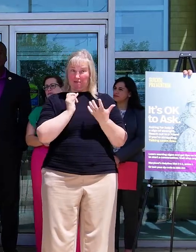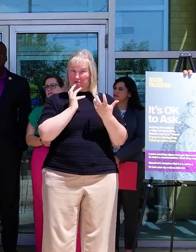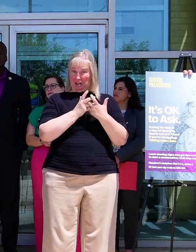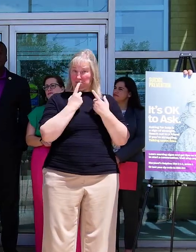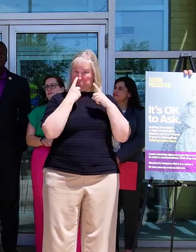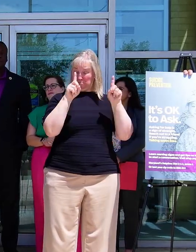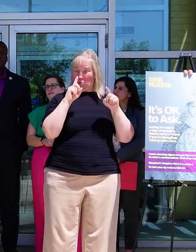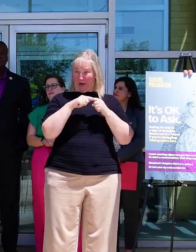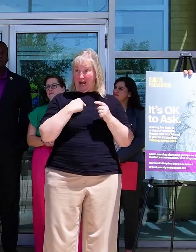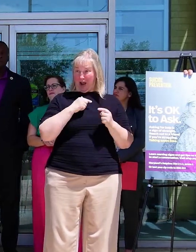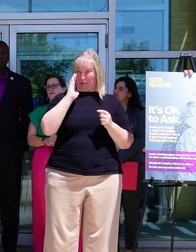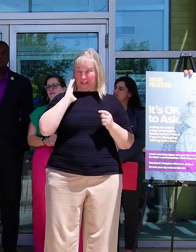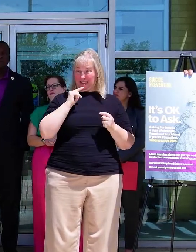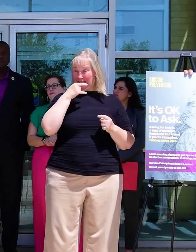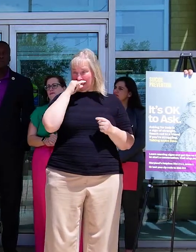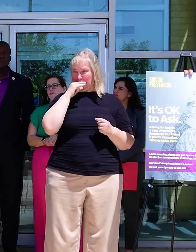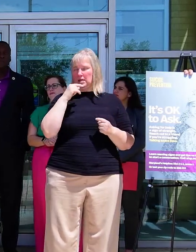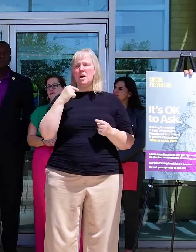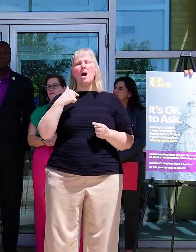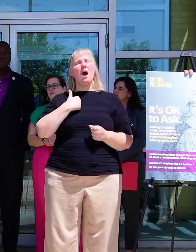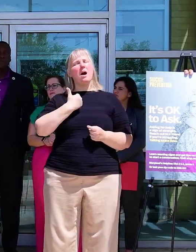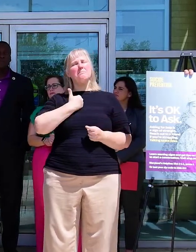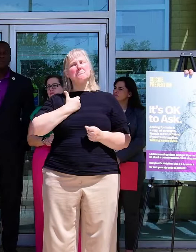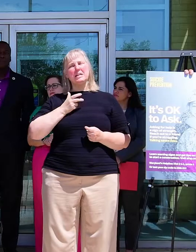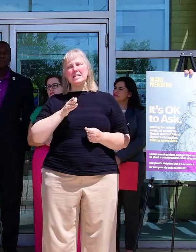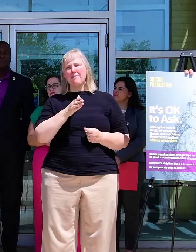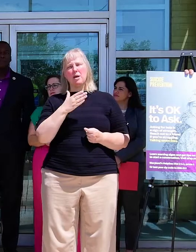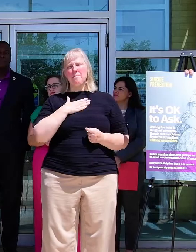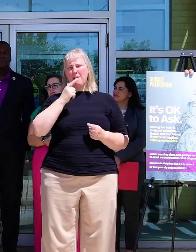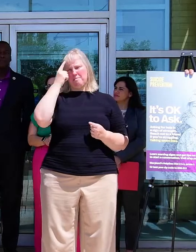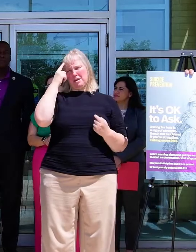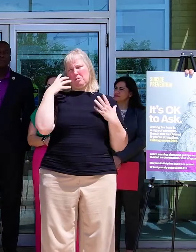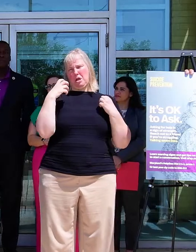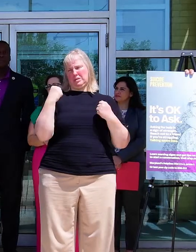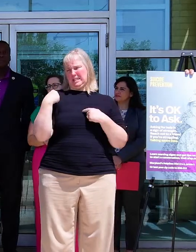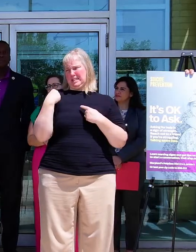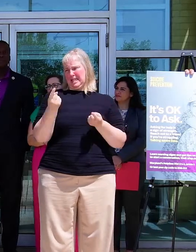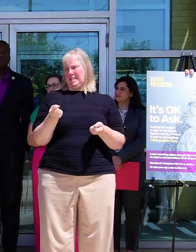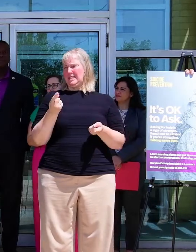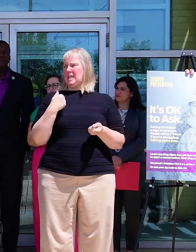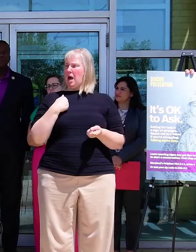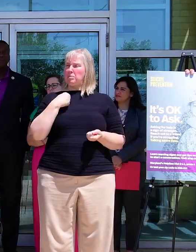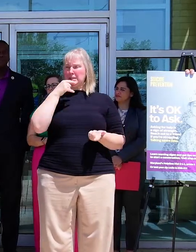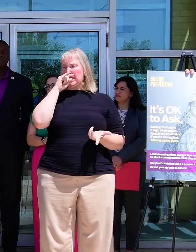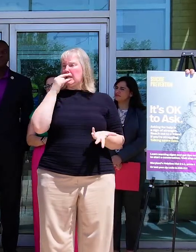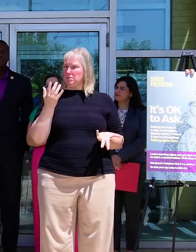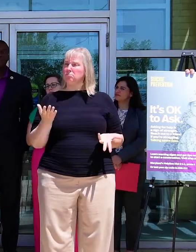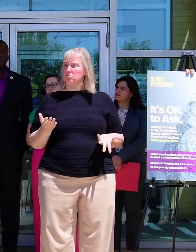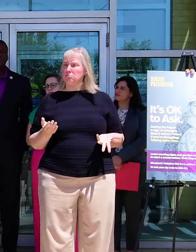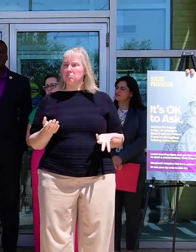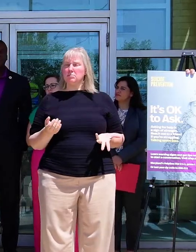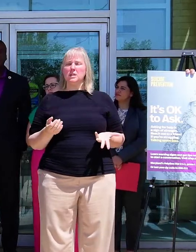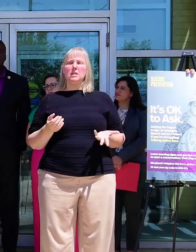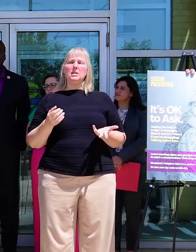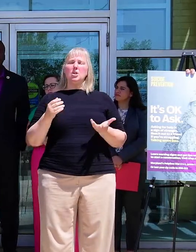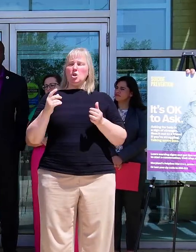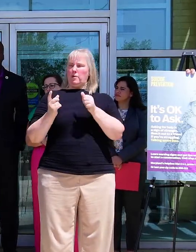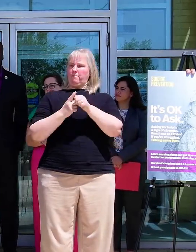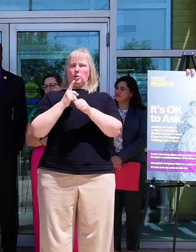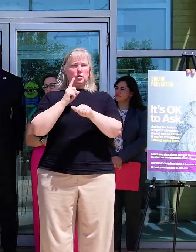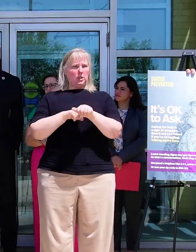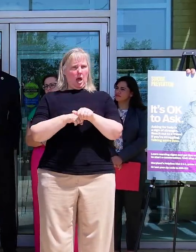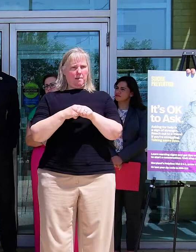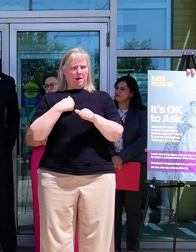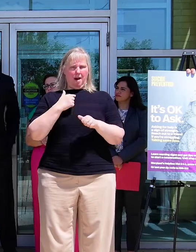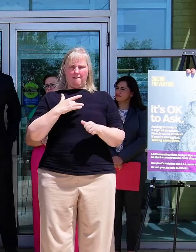I've been navigating my own mental health since I was a kid. The first time